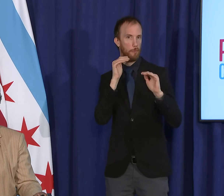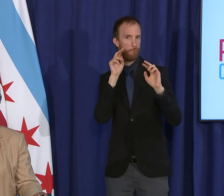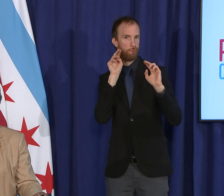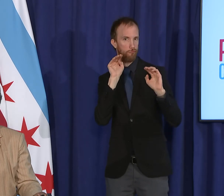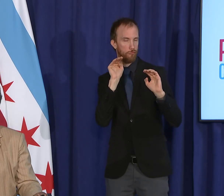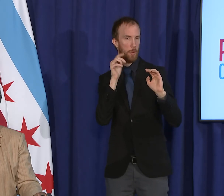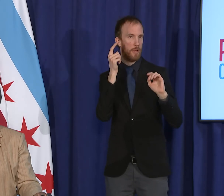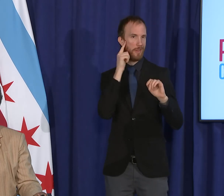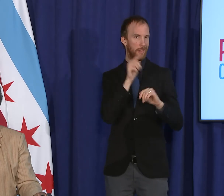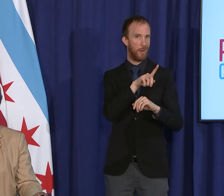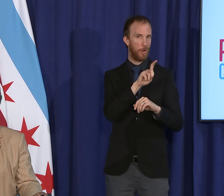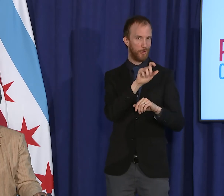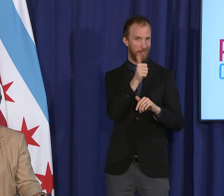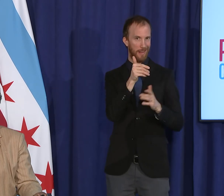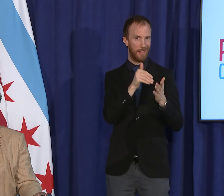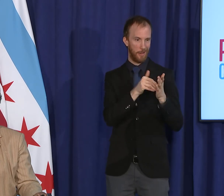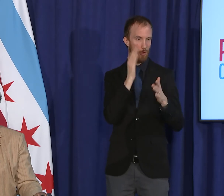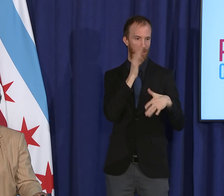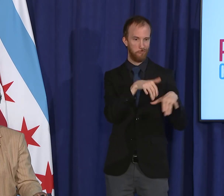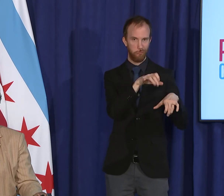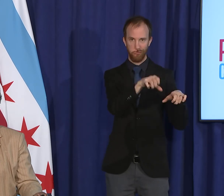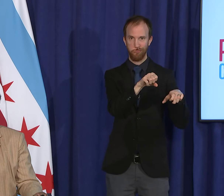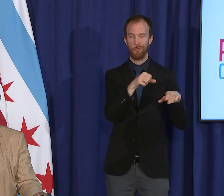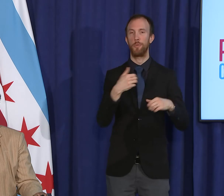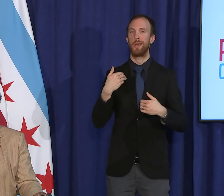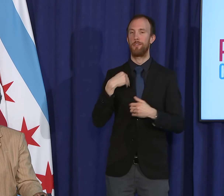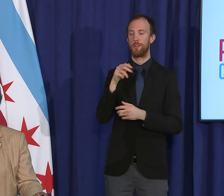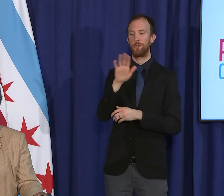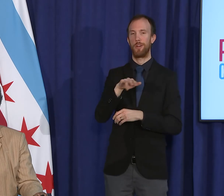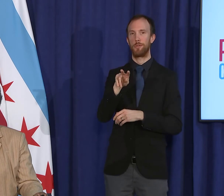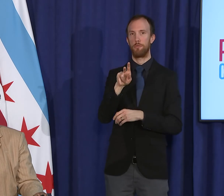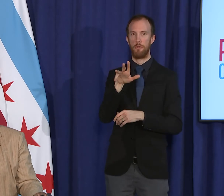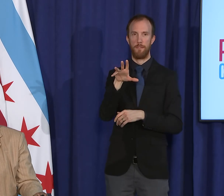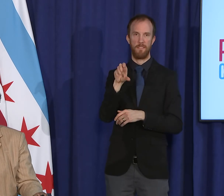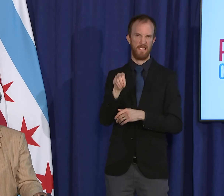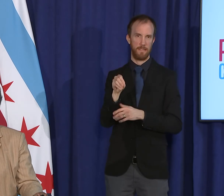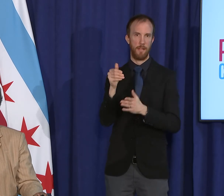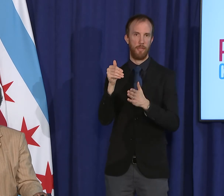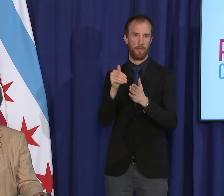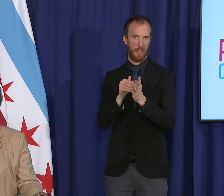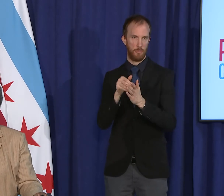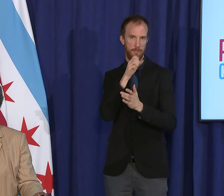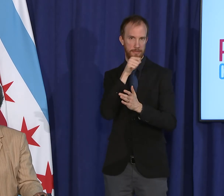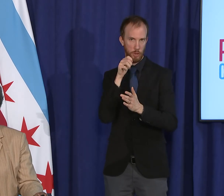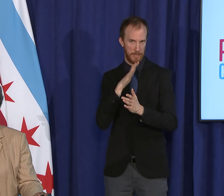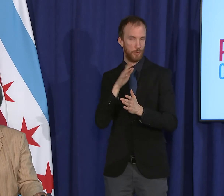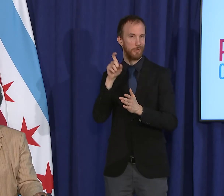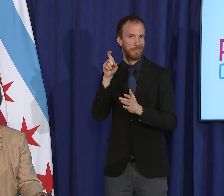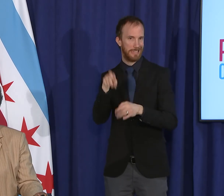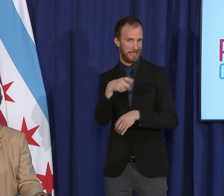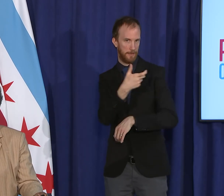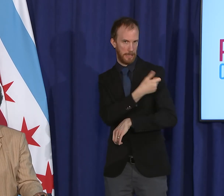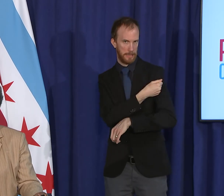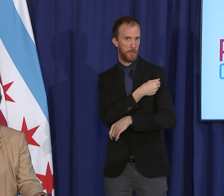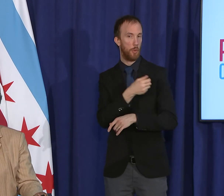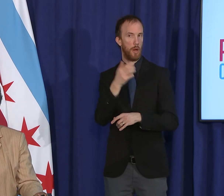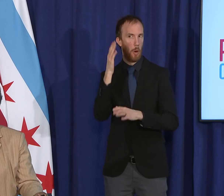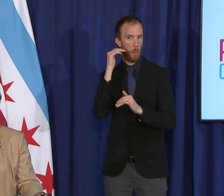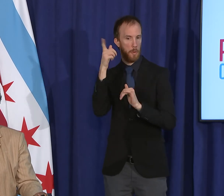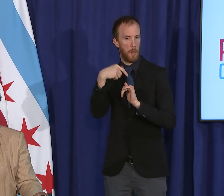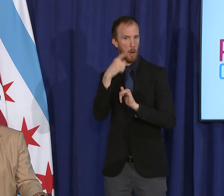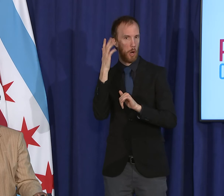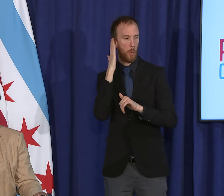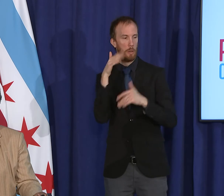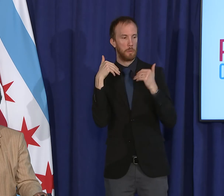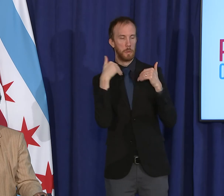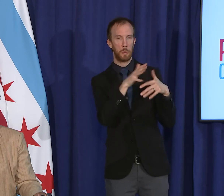about 250,000 seniors to get vaccinated, that those will be taken by seniors 65 and